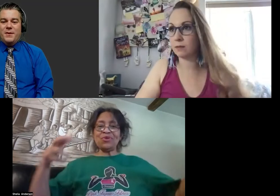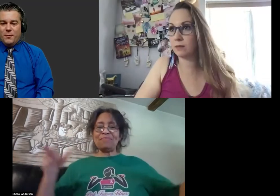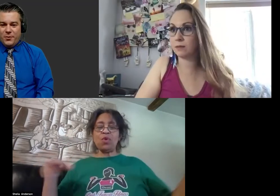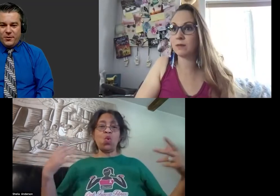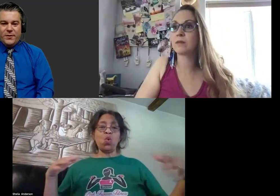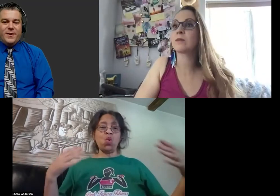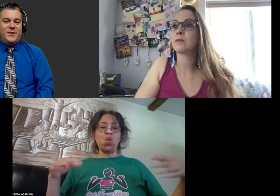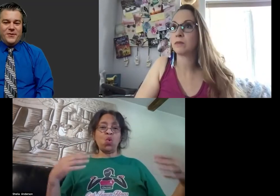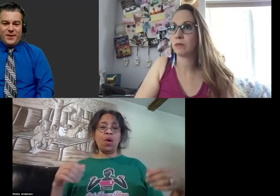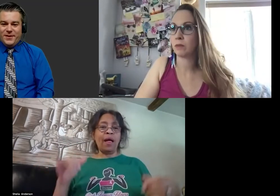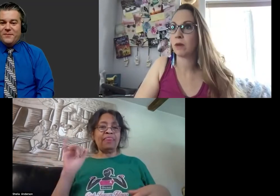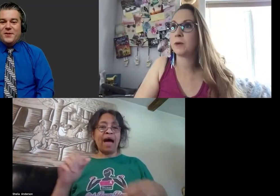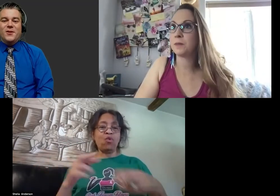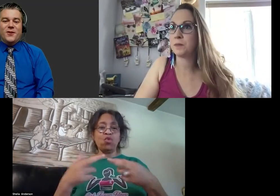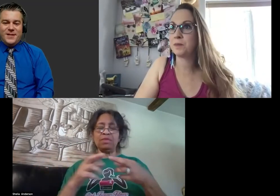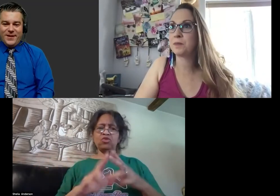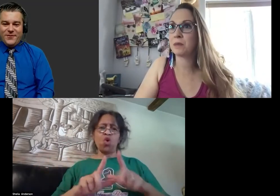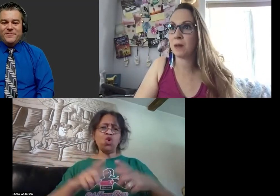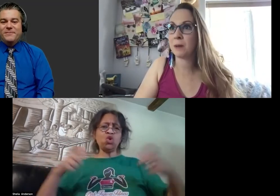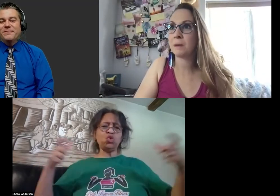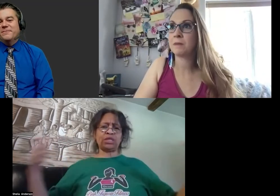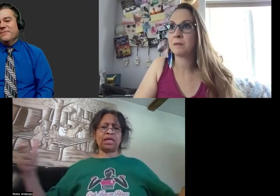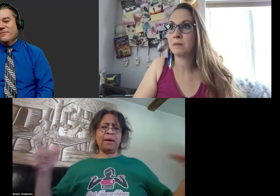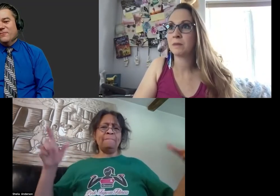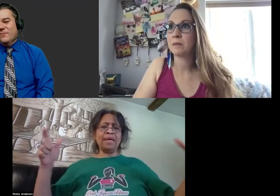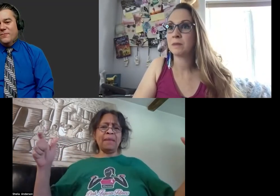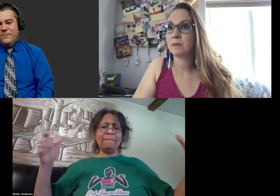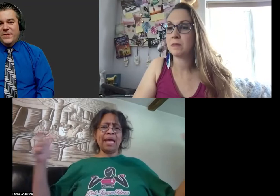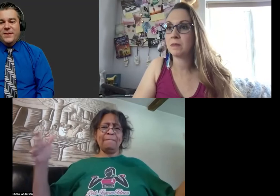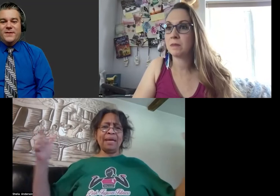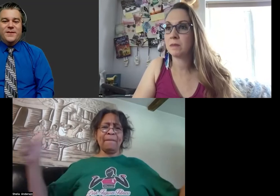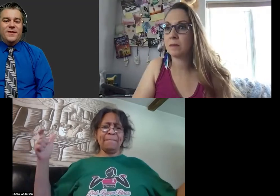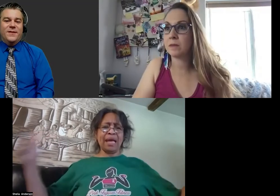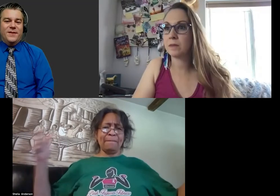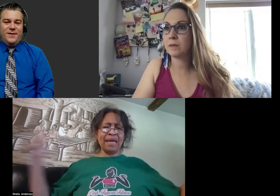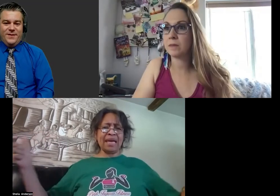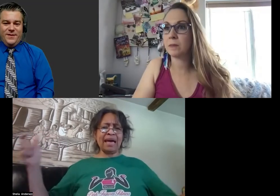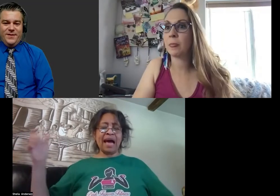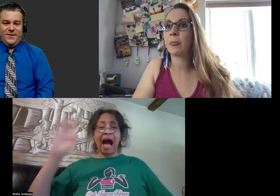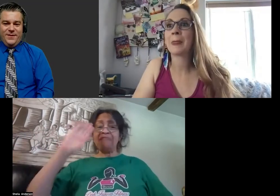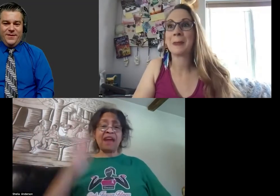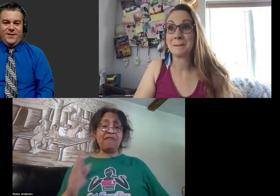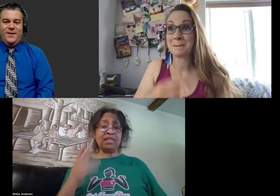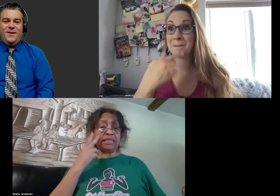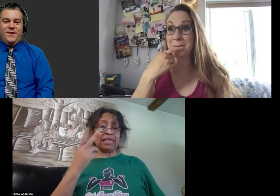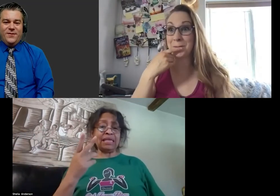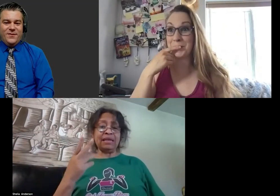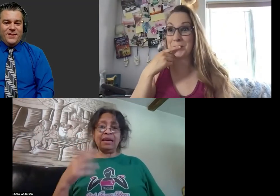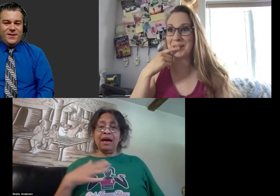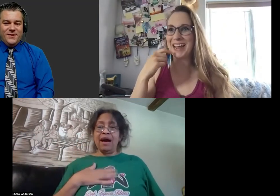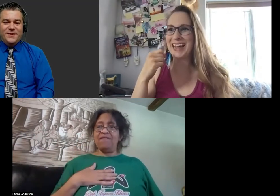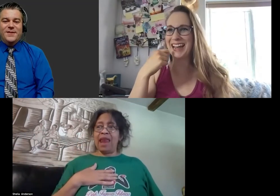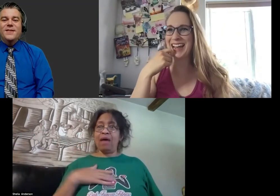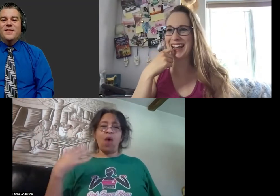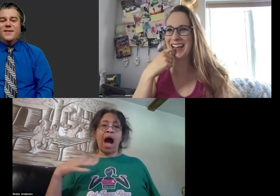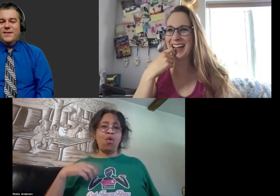Met the interpreter room. and entered the convention hall together. Beep, beep, beep, beep, beep. I've never seen.